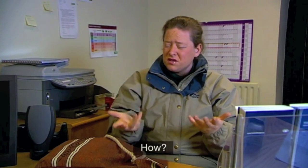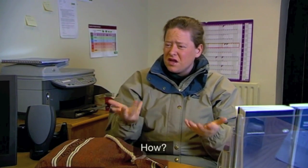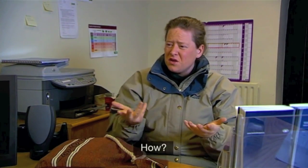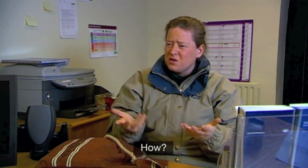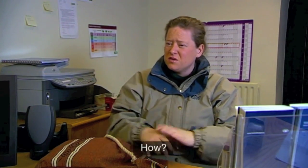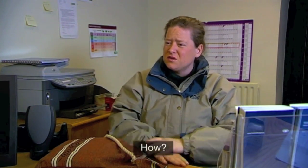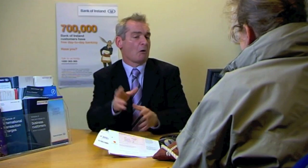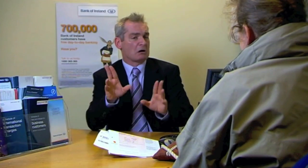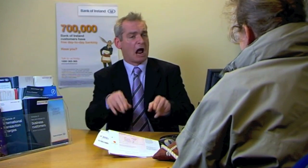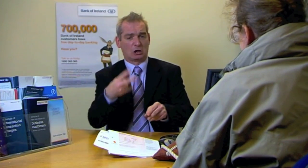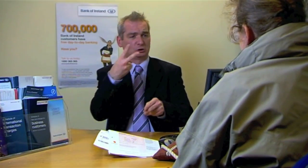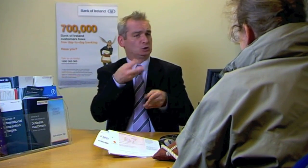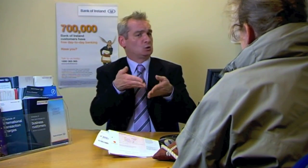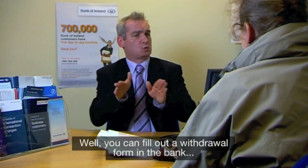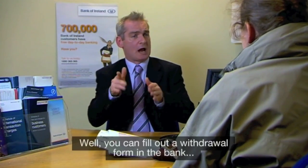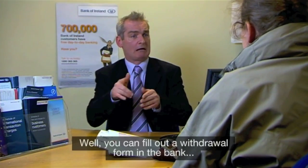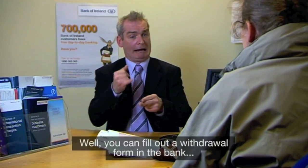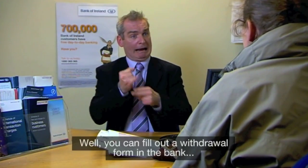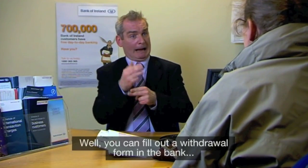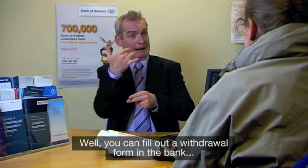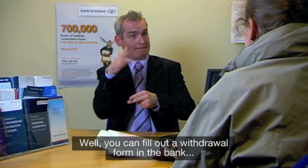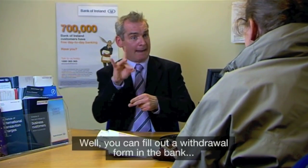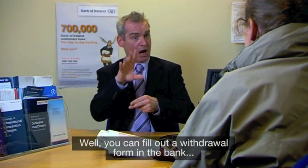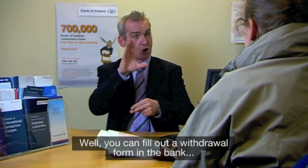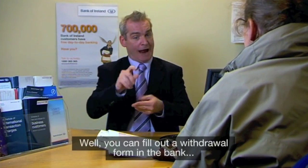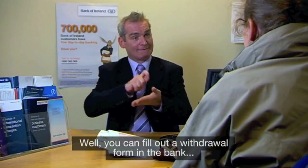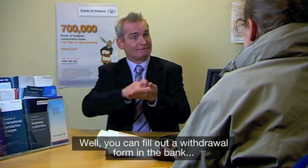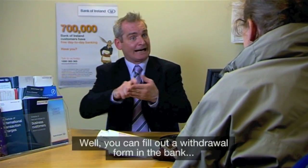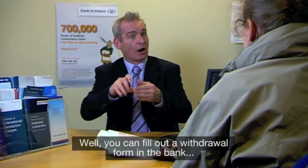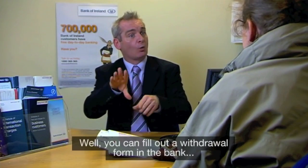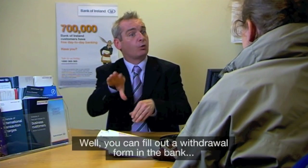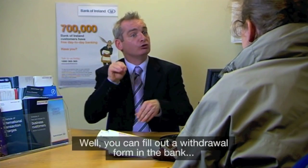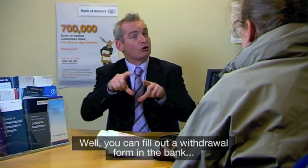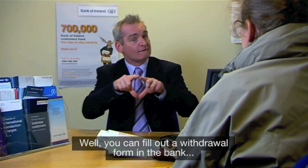How? Well, you can fill out a withdrawal form in the bank.